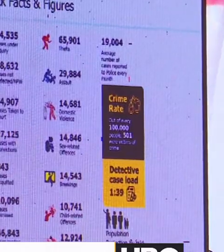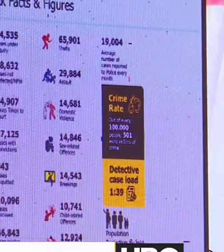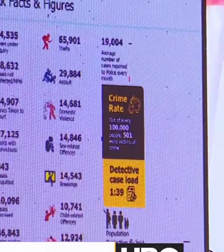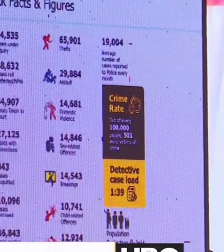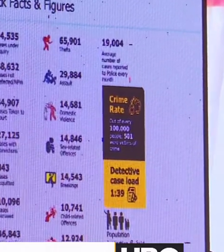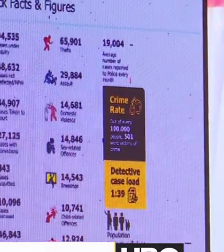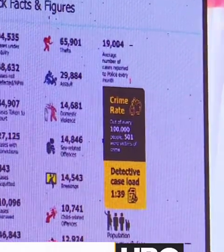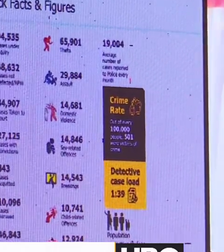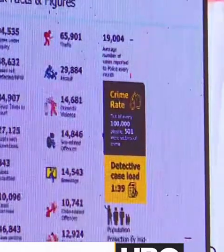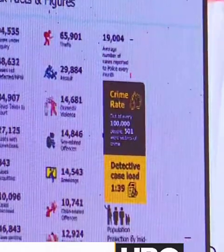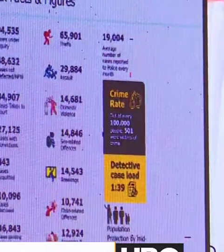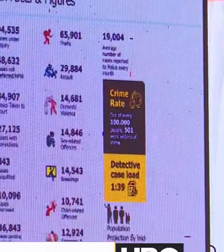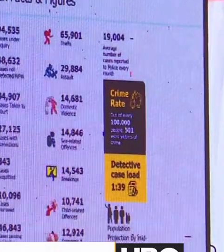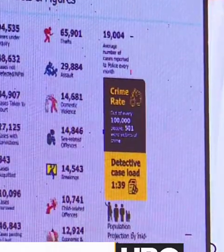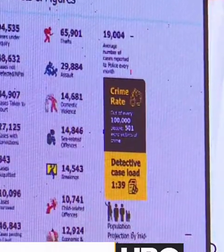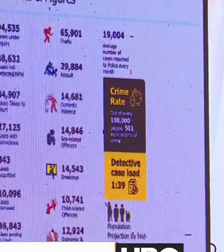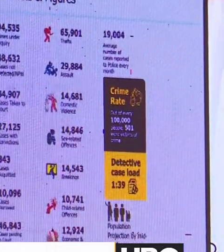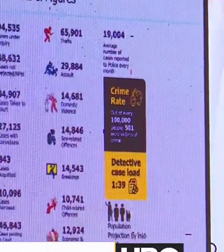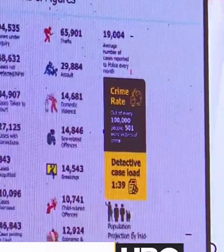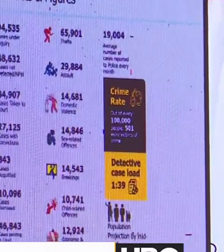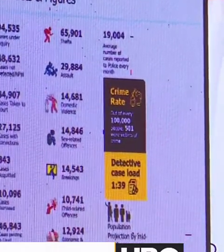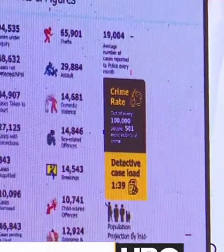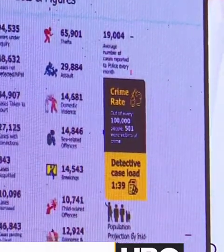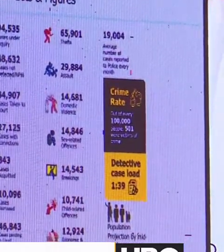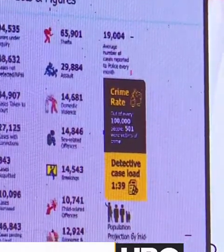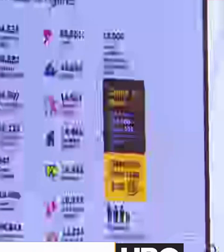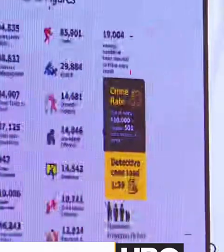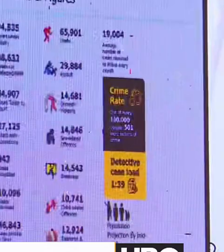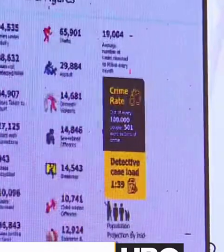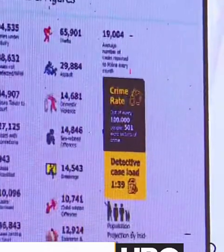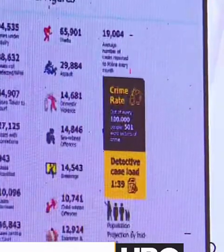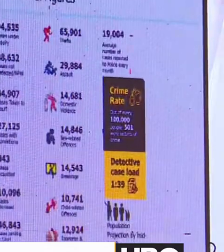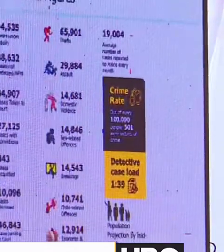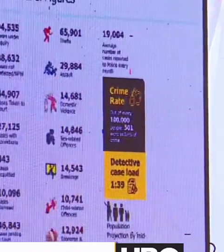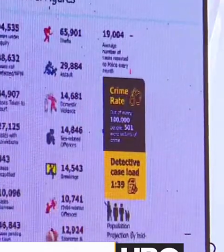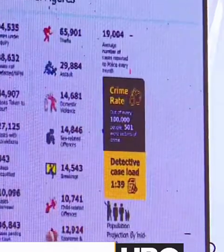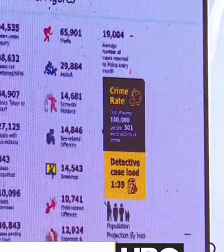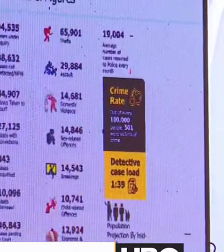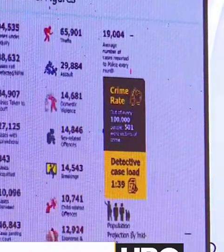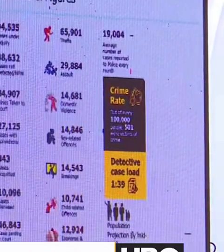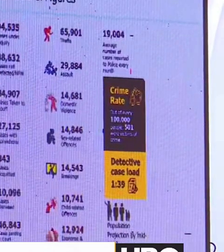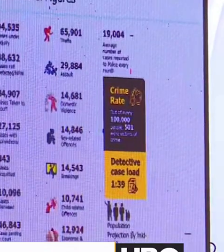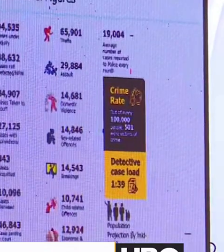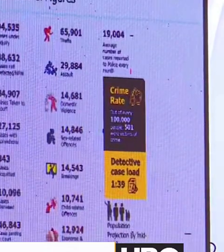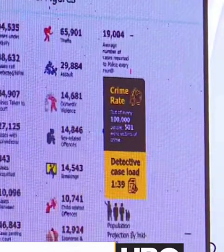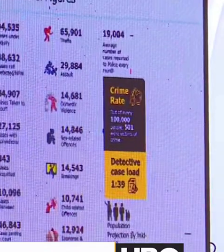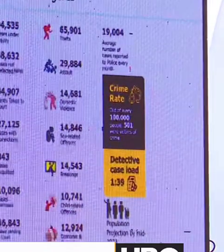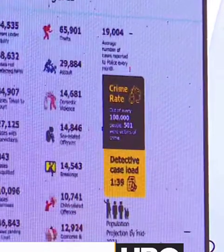which is 46,843. But We have a number